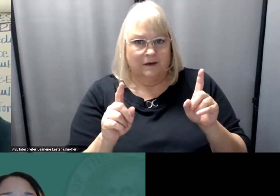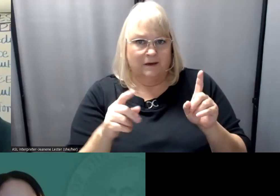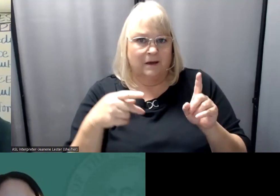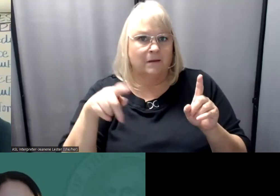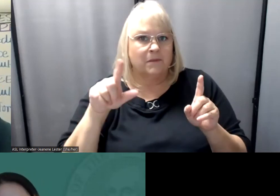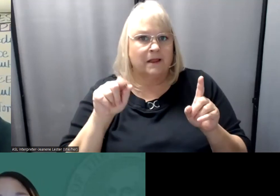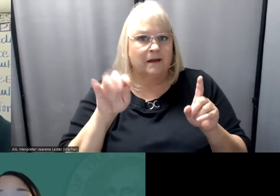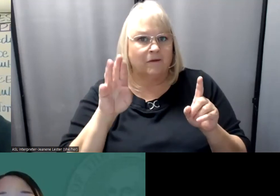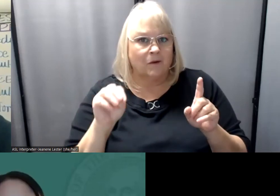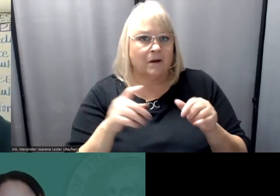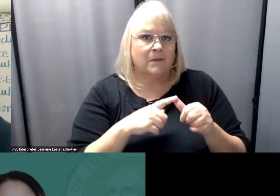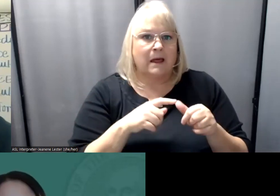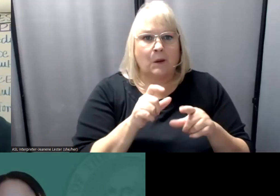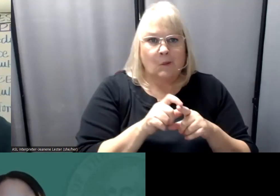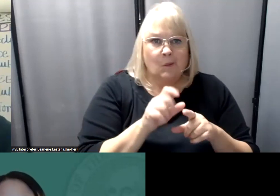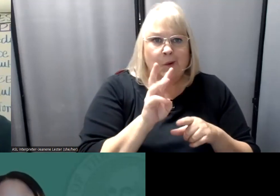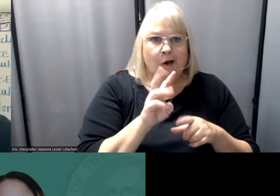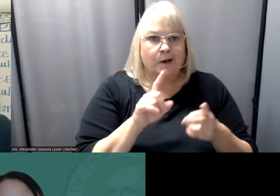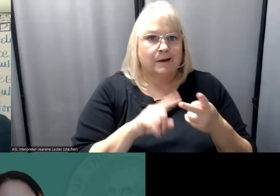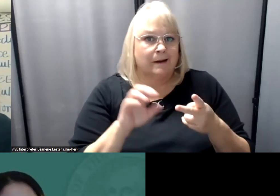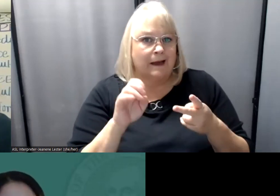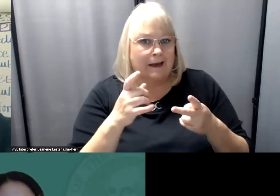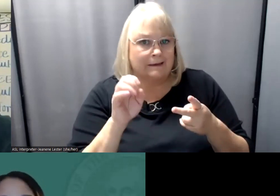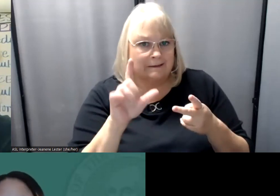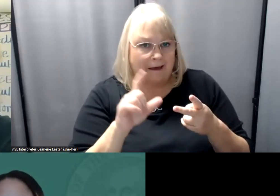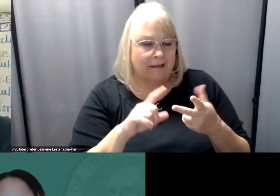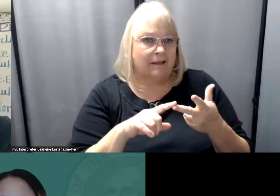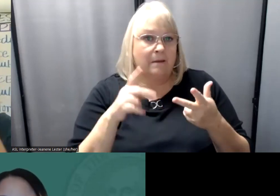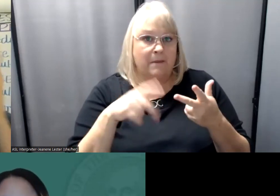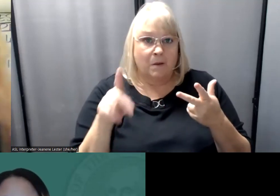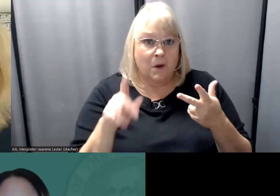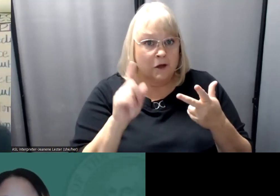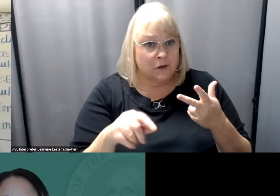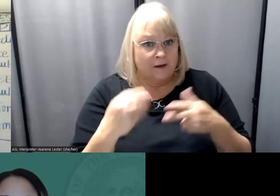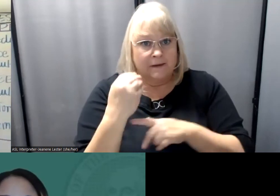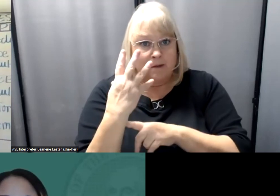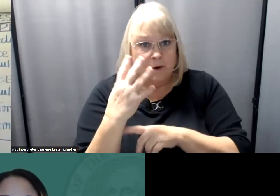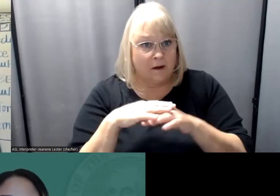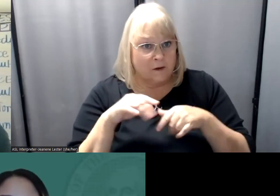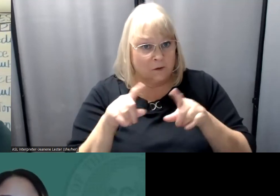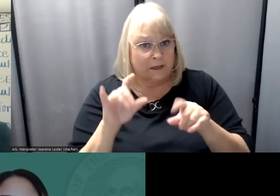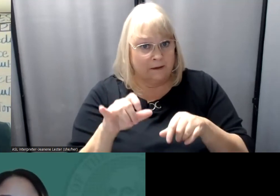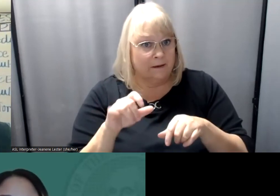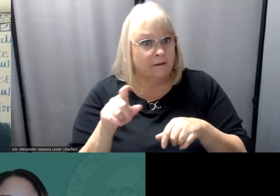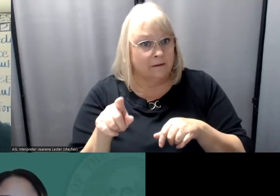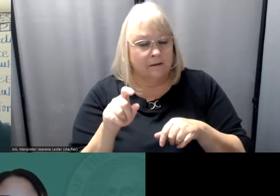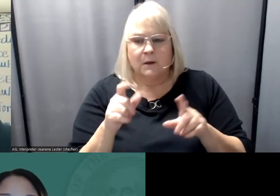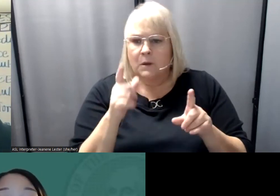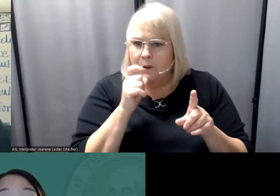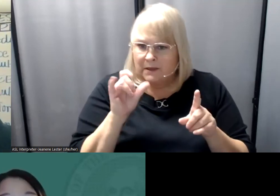platforms, Word, Excel, PowerPoint? Should you have your camera on then? Yeah, and who was